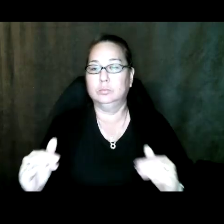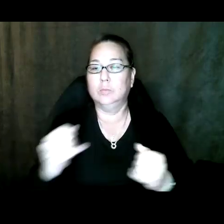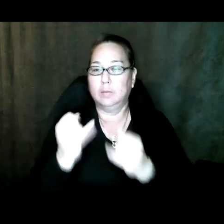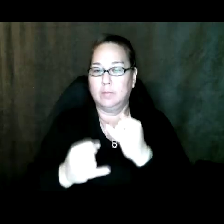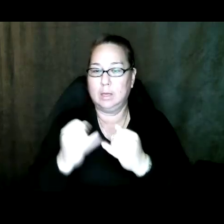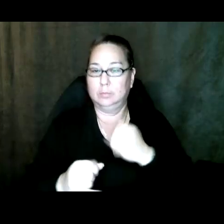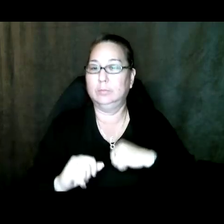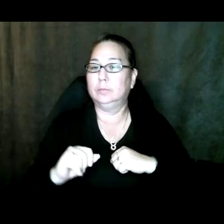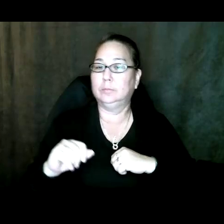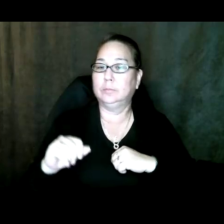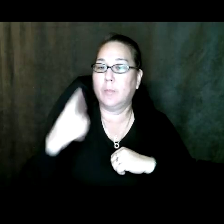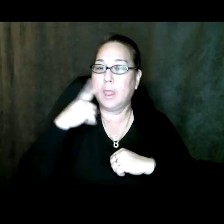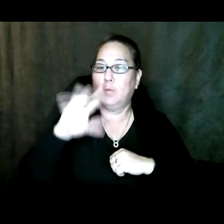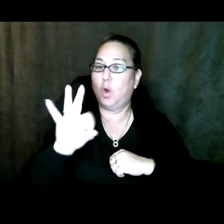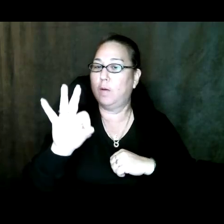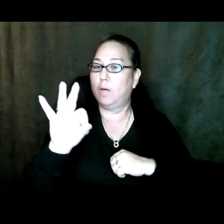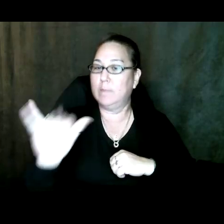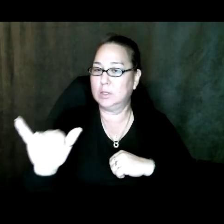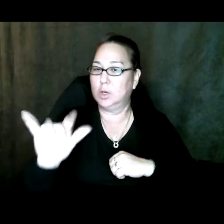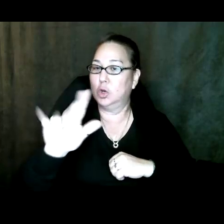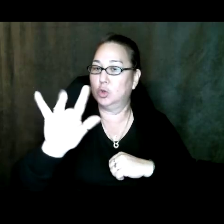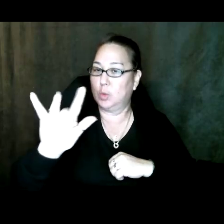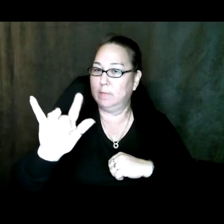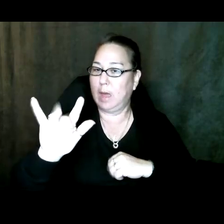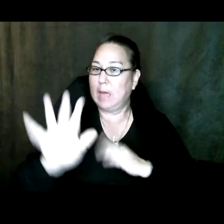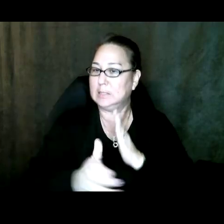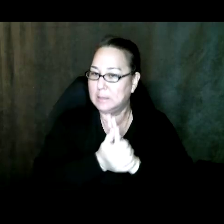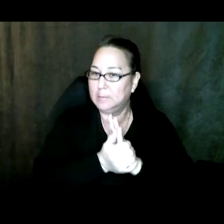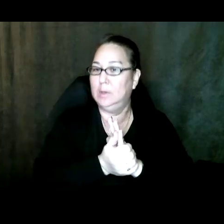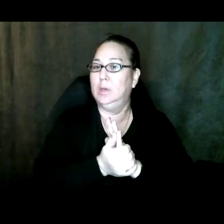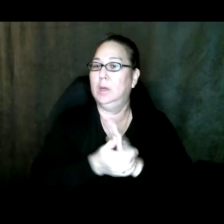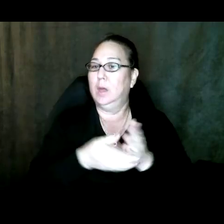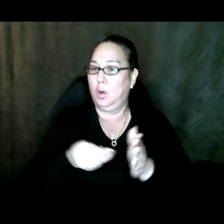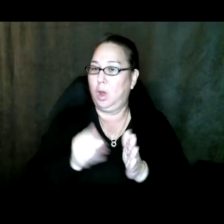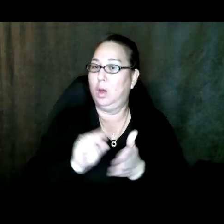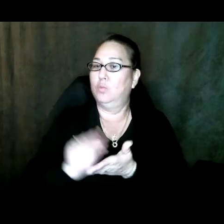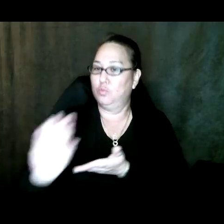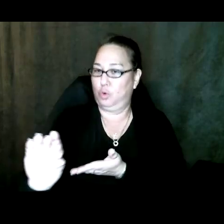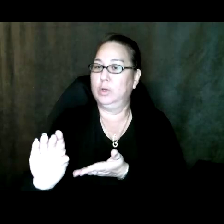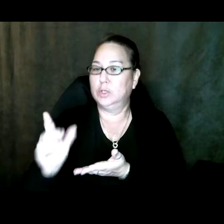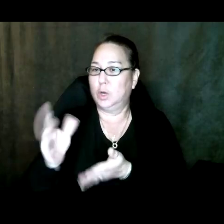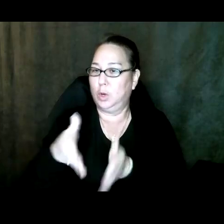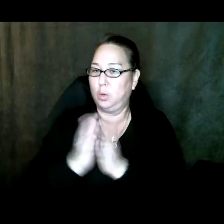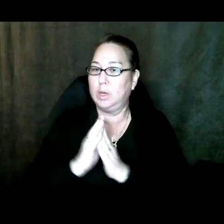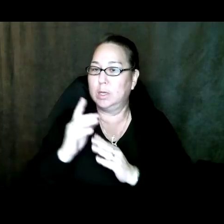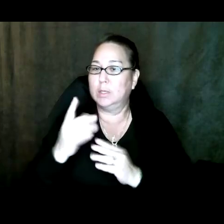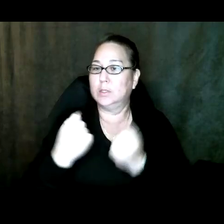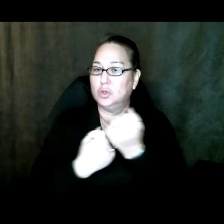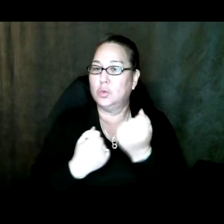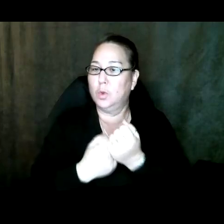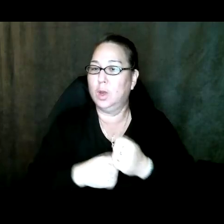approve the fiscal year 25 supplemental appropriation request to the Boston City Council in the amount of